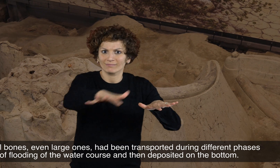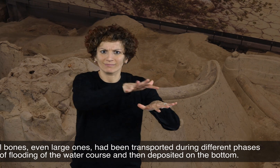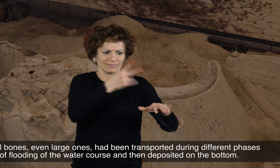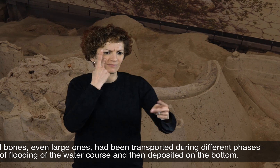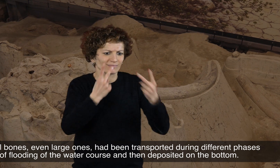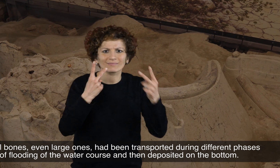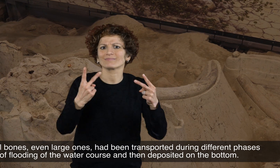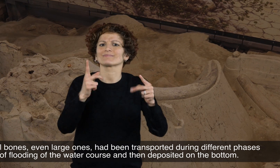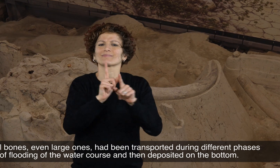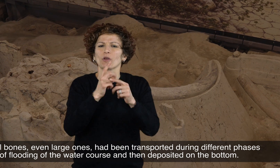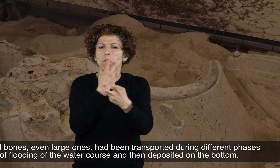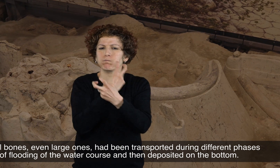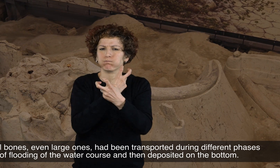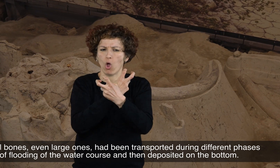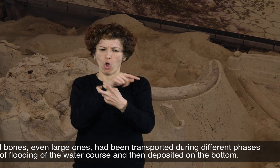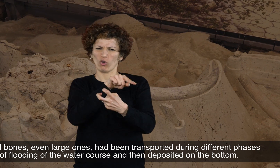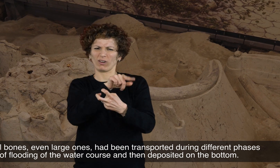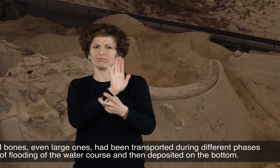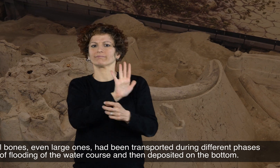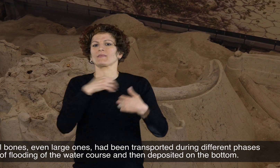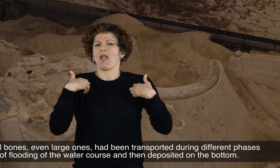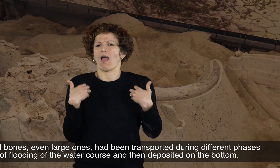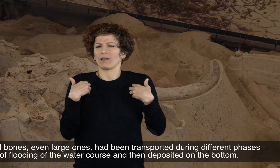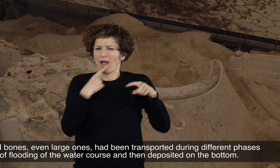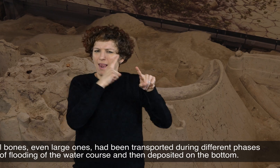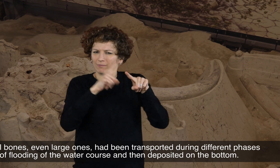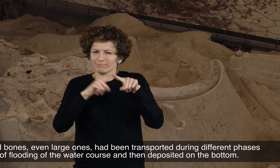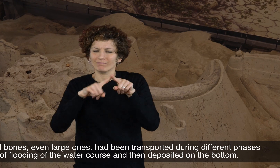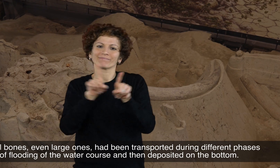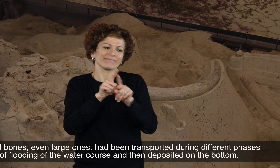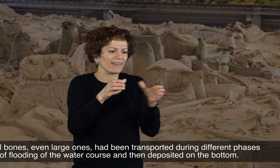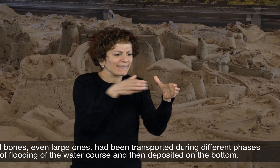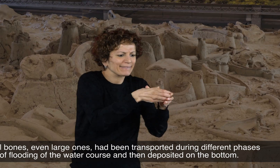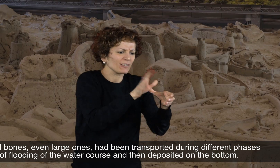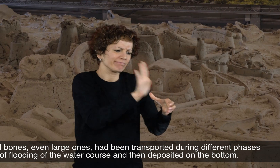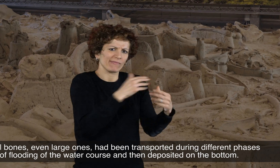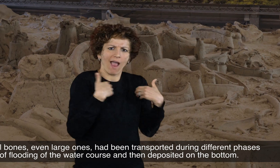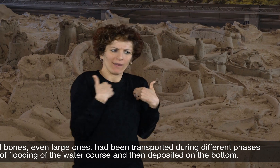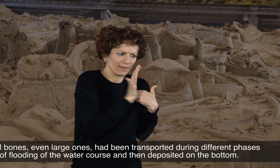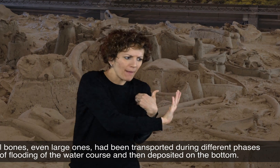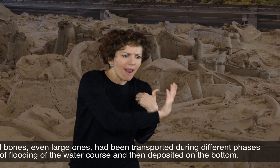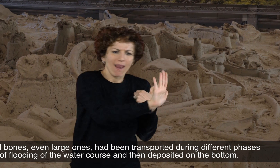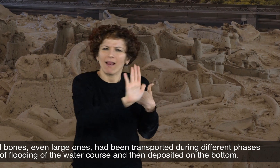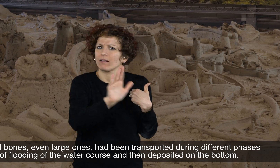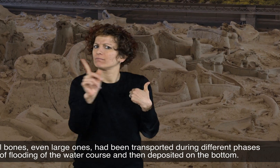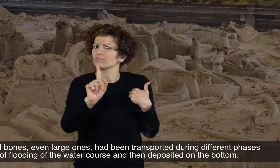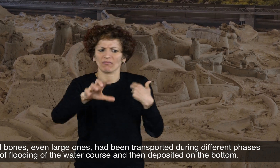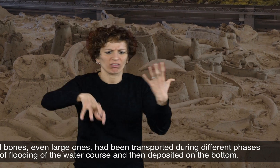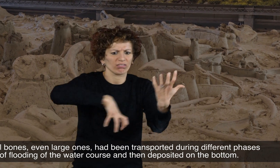Animal bones, even large ones, had been transported during different phases of flooding of the watercourse and